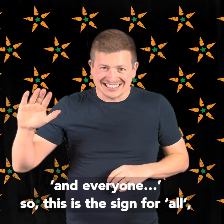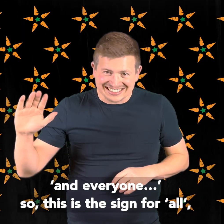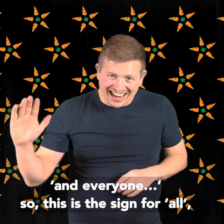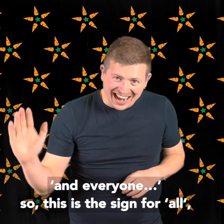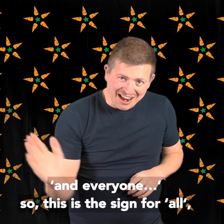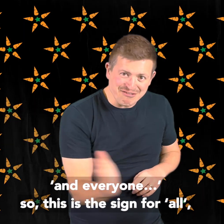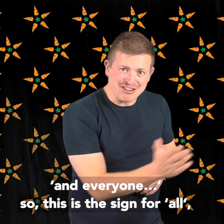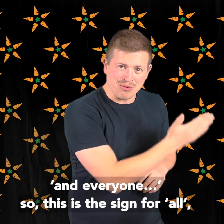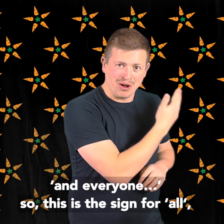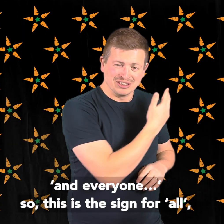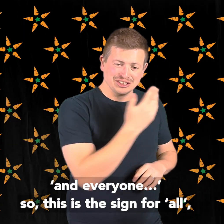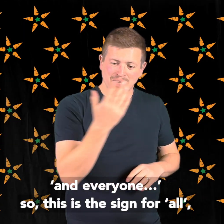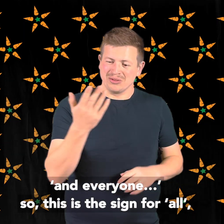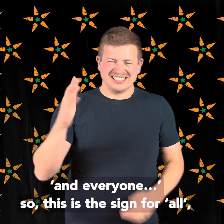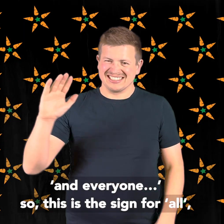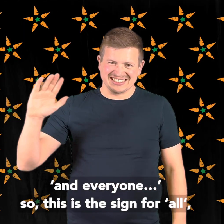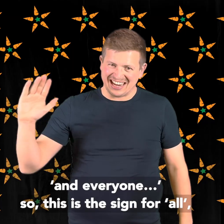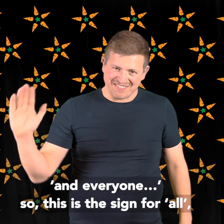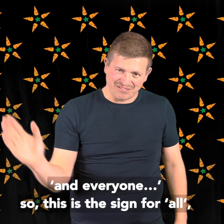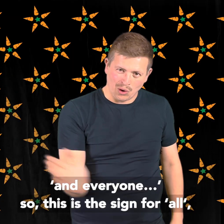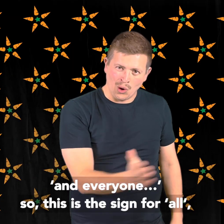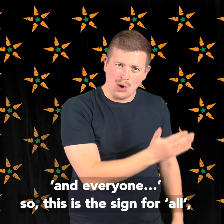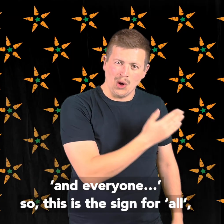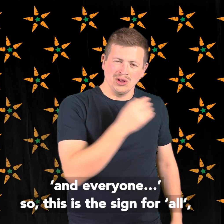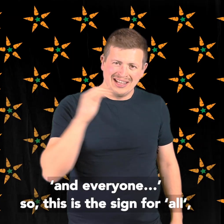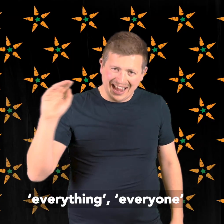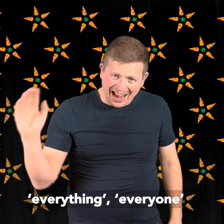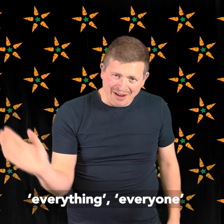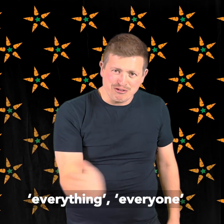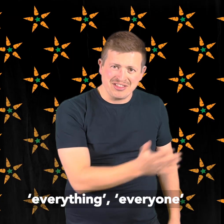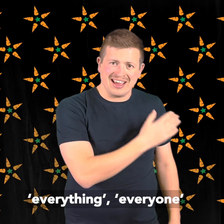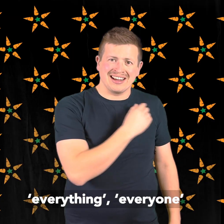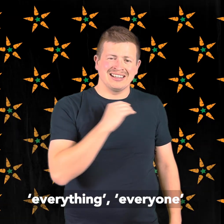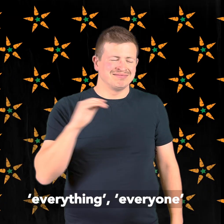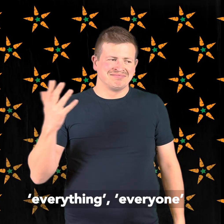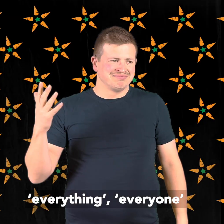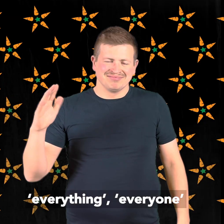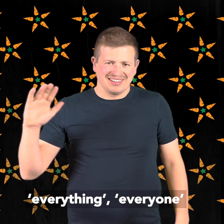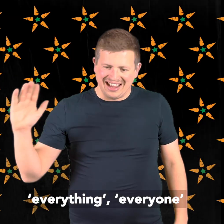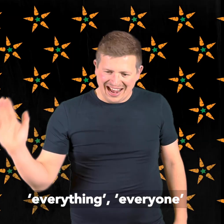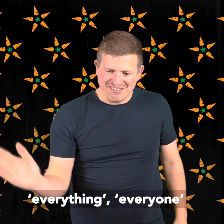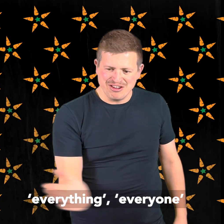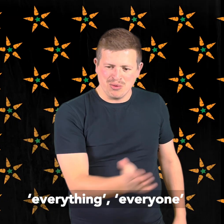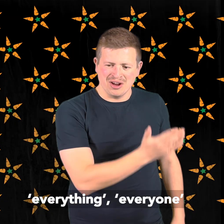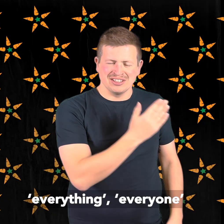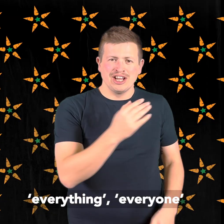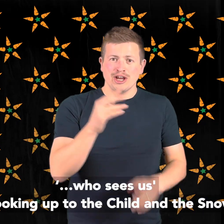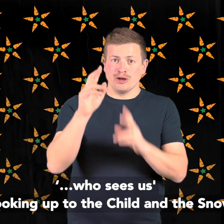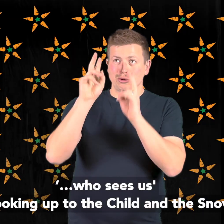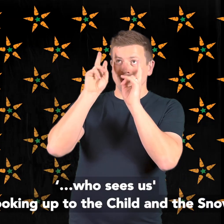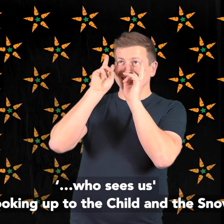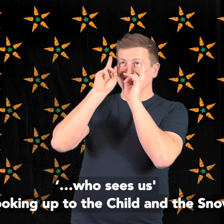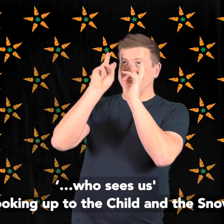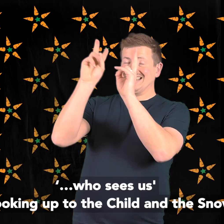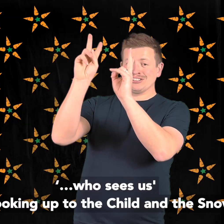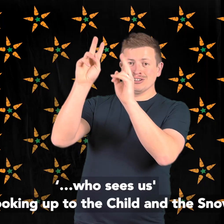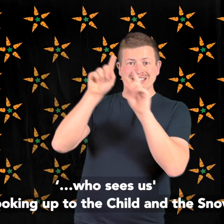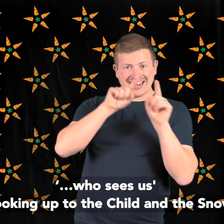And everyone, so this is the sign for all, everything, everyone who sees us,